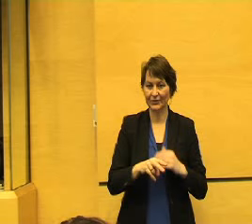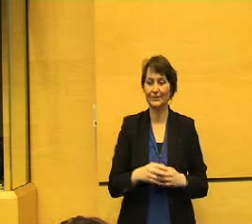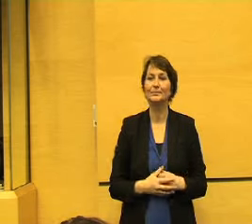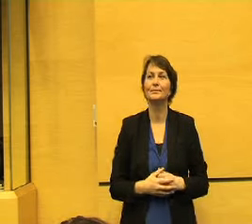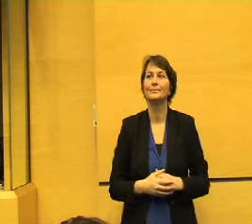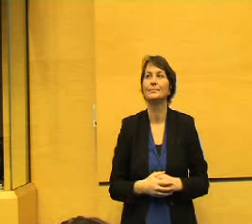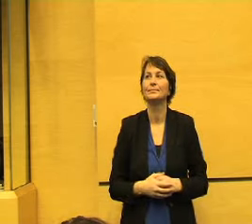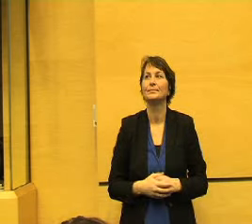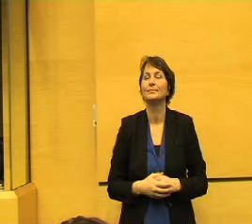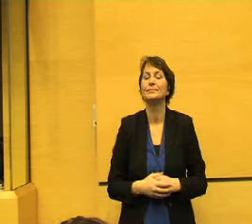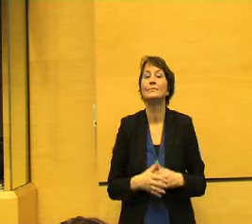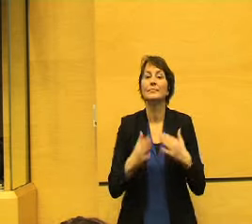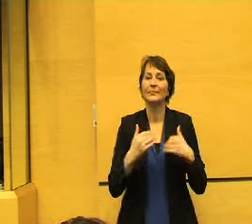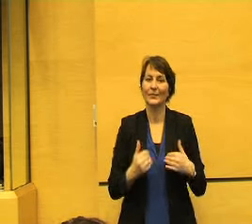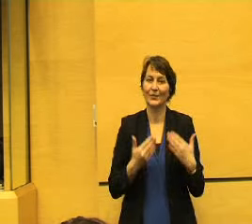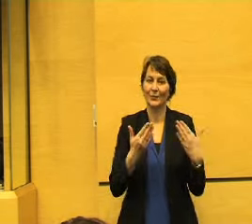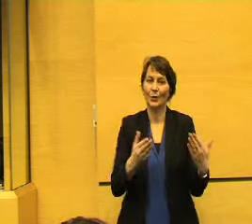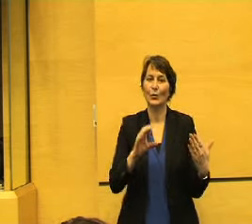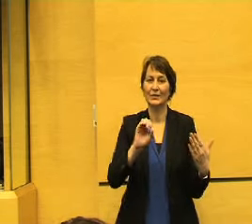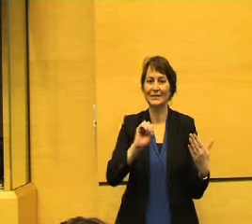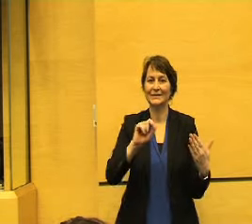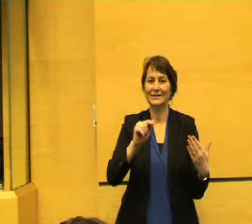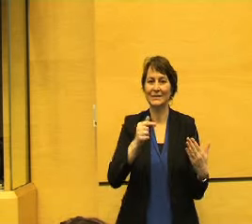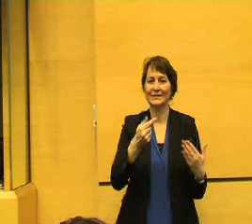would like to give the floor to Mr. Stig Langvad.